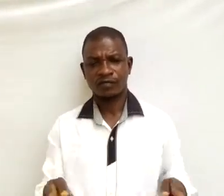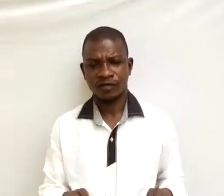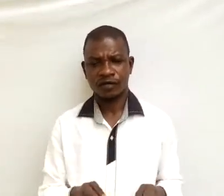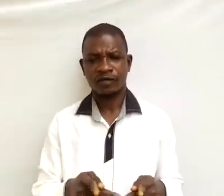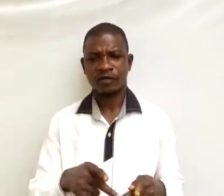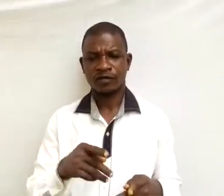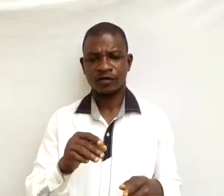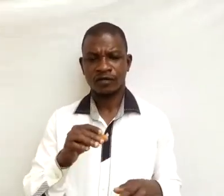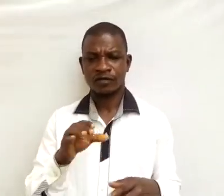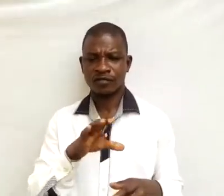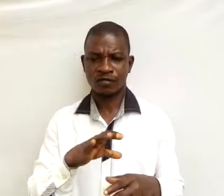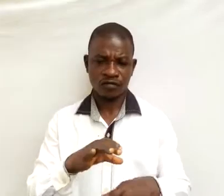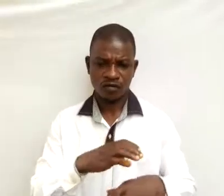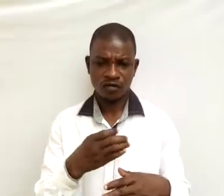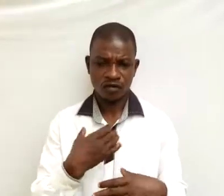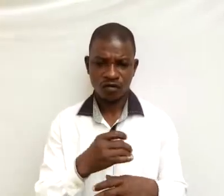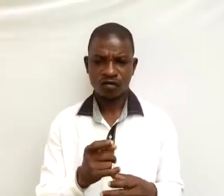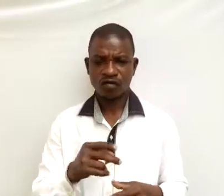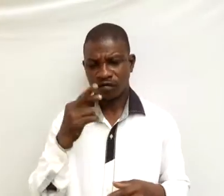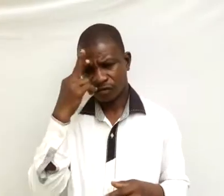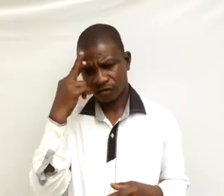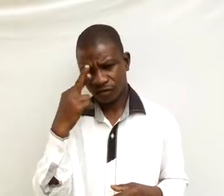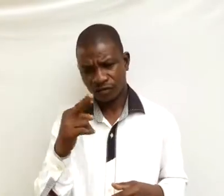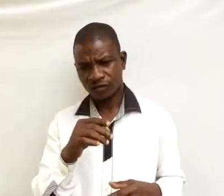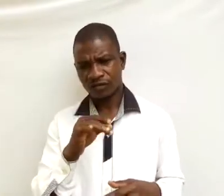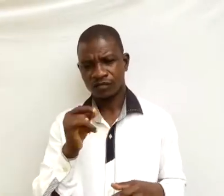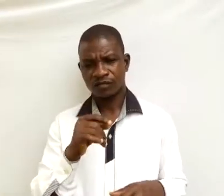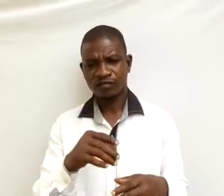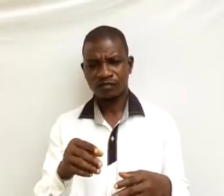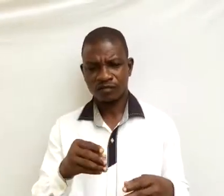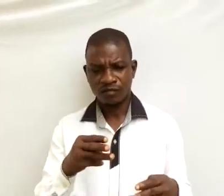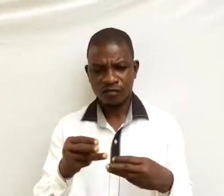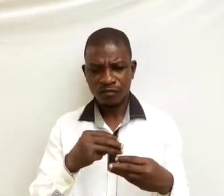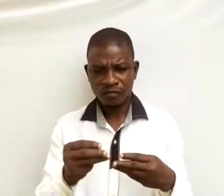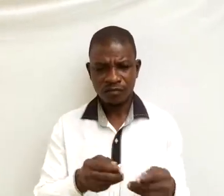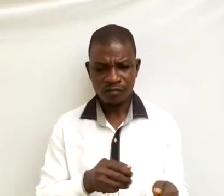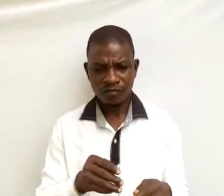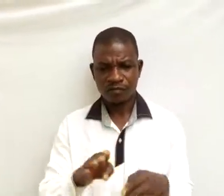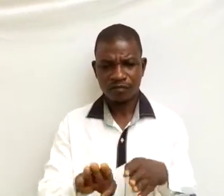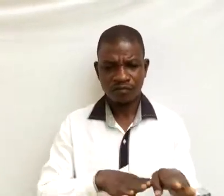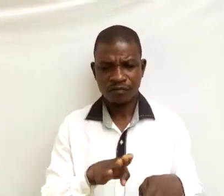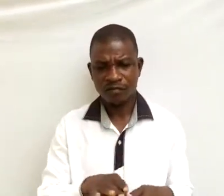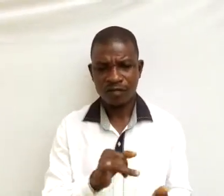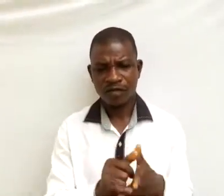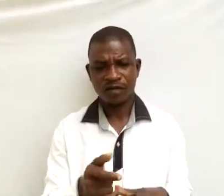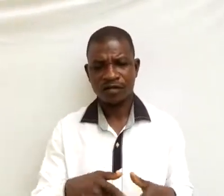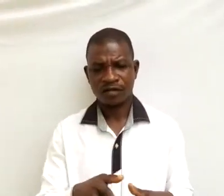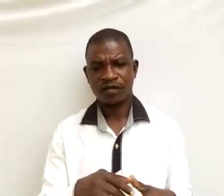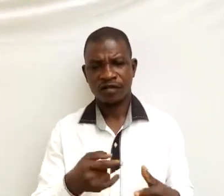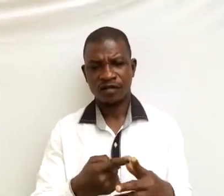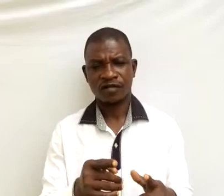of condition, adverbial clause of reason, adverbial clause of manner. Let us start with adverbial clause of